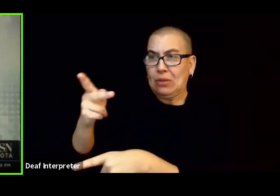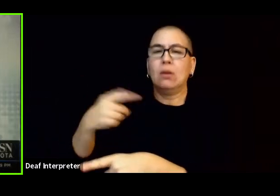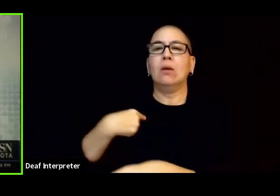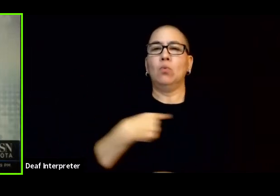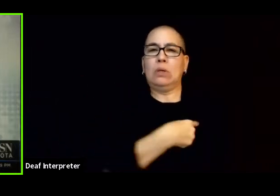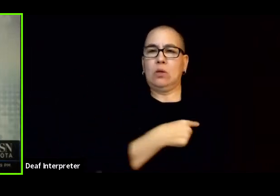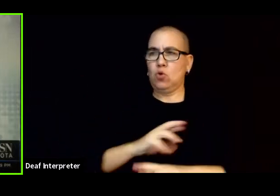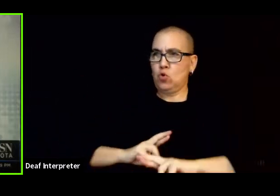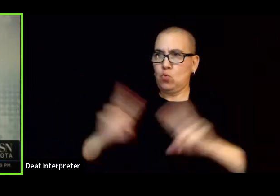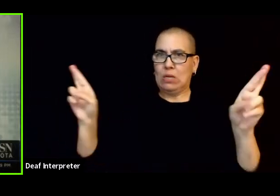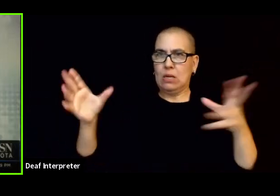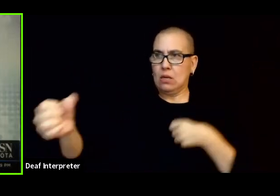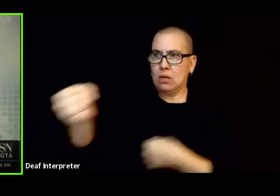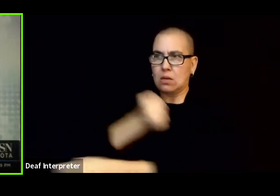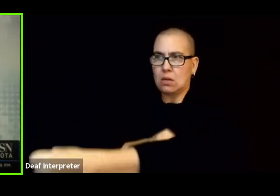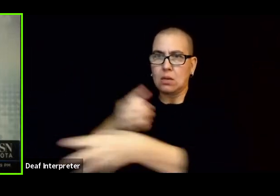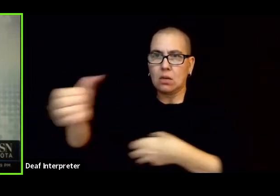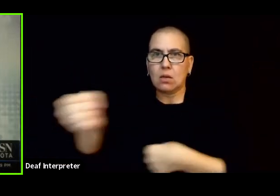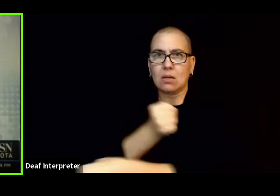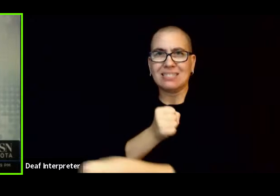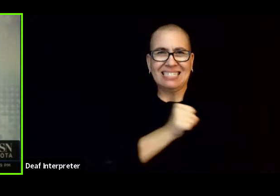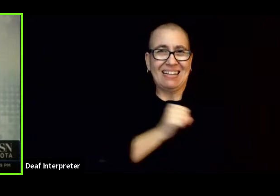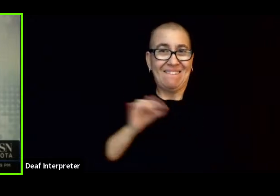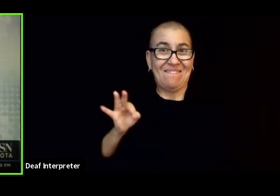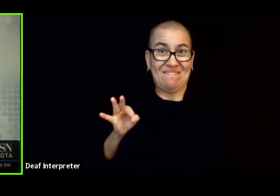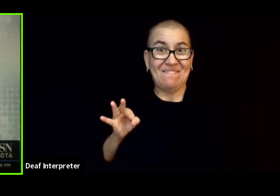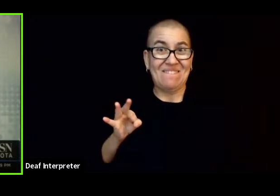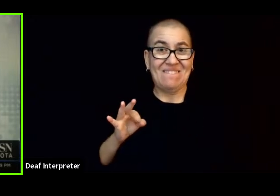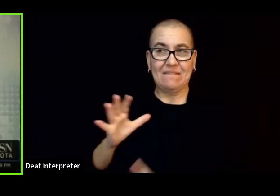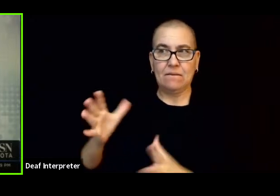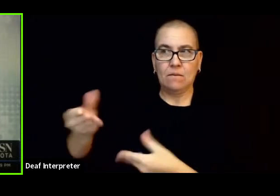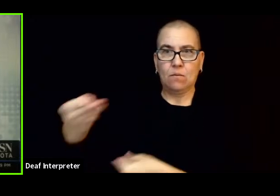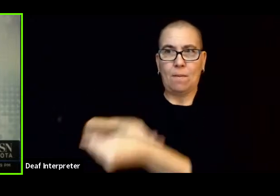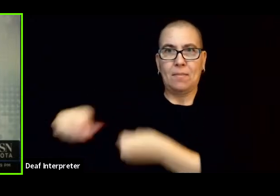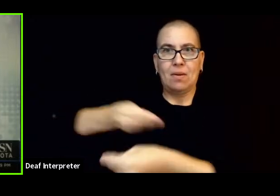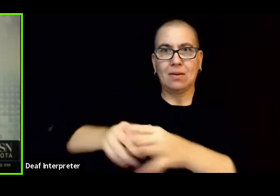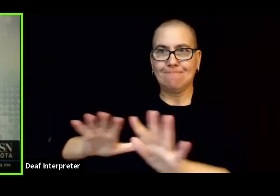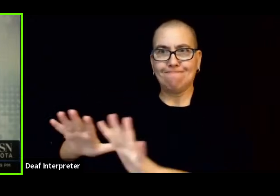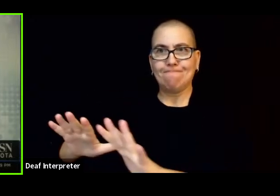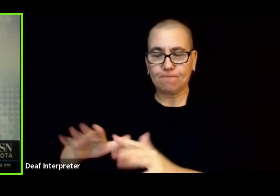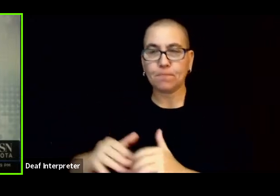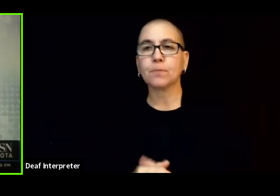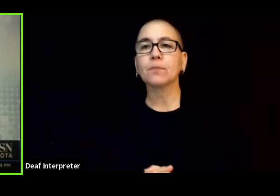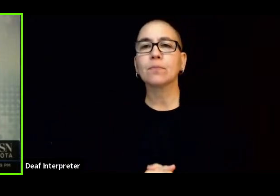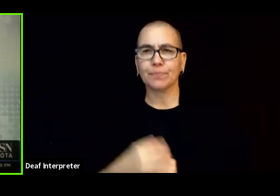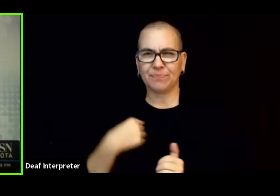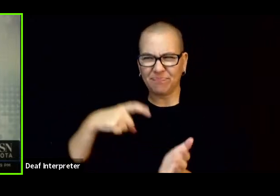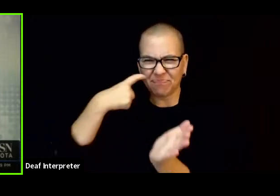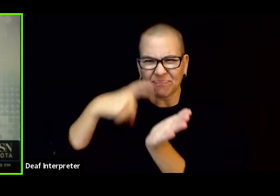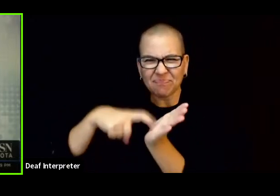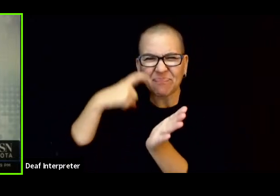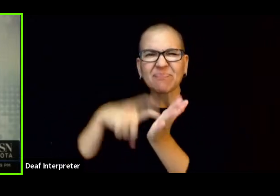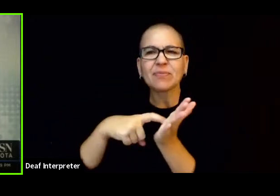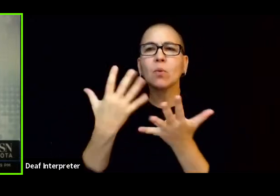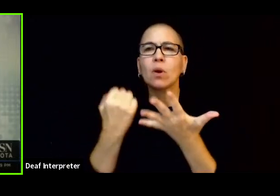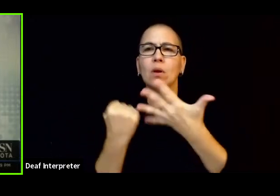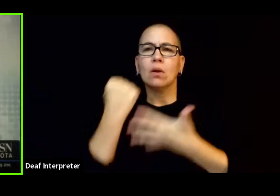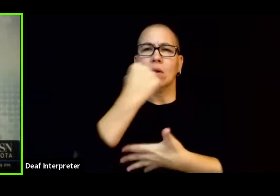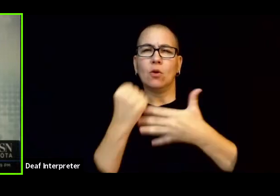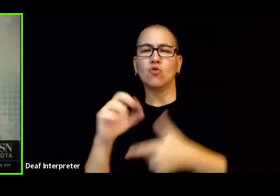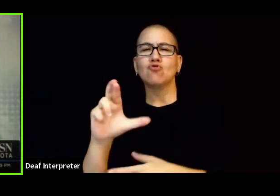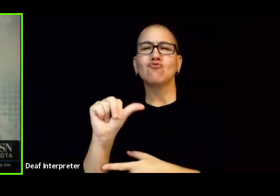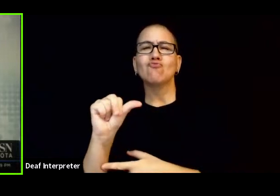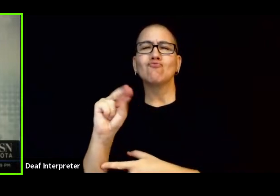staffing resources. At-risk facilities are identified through a special ranking and prioritization process. Outreach